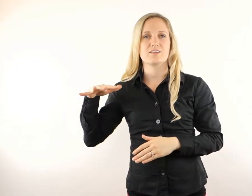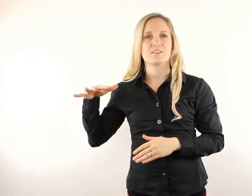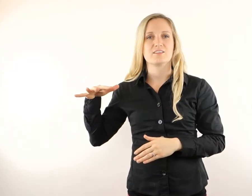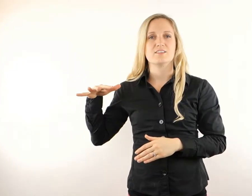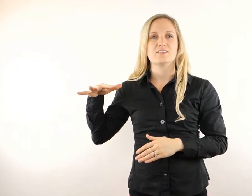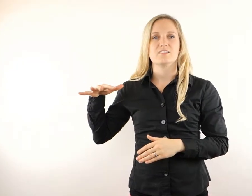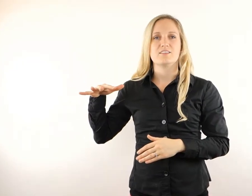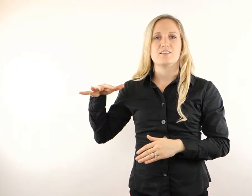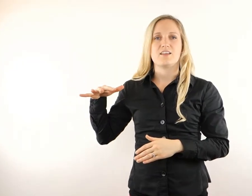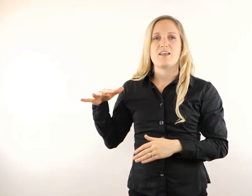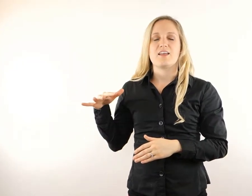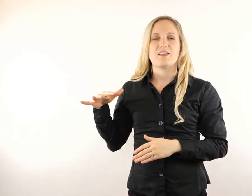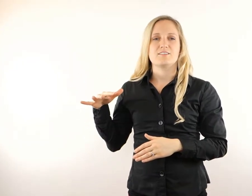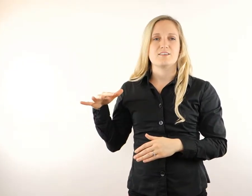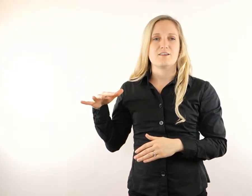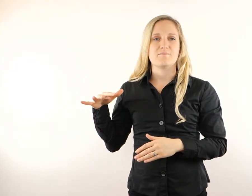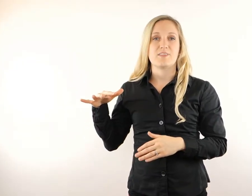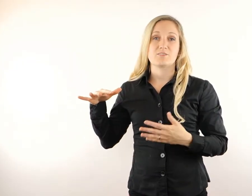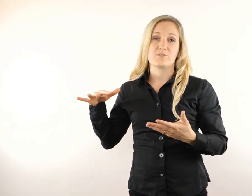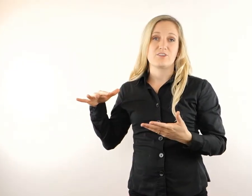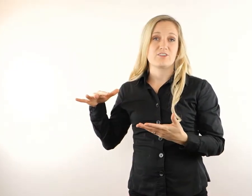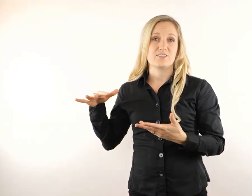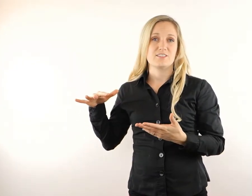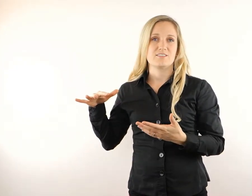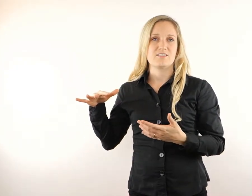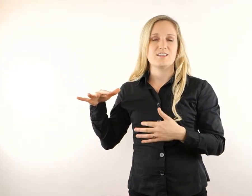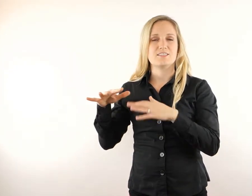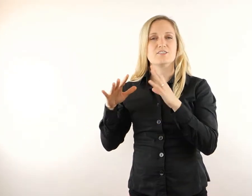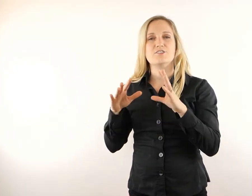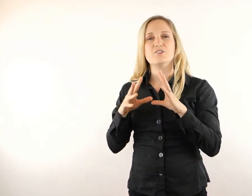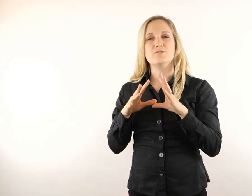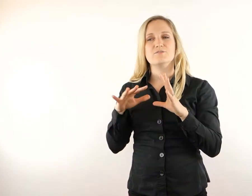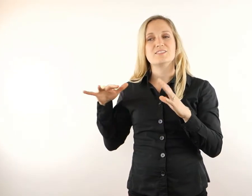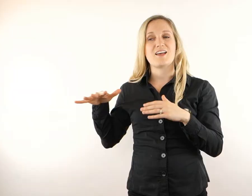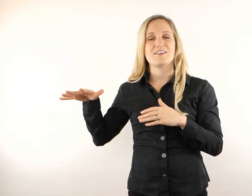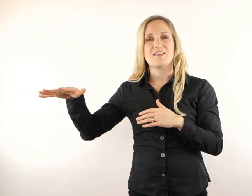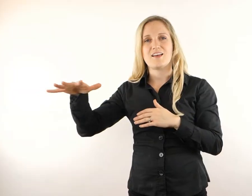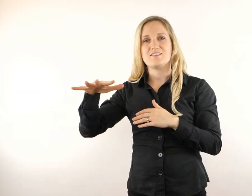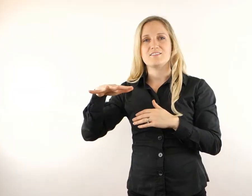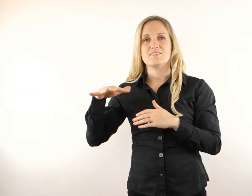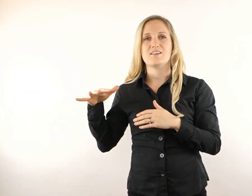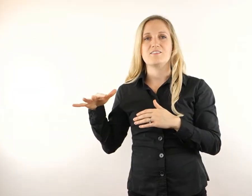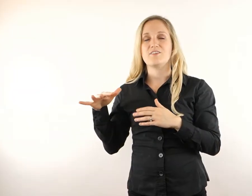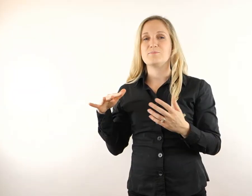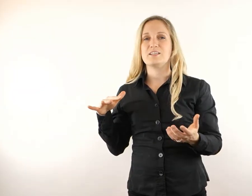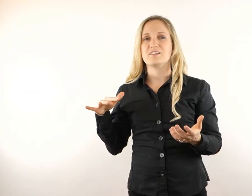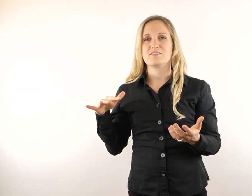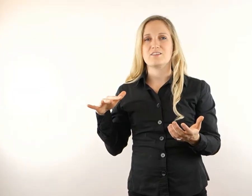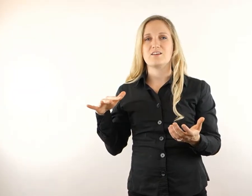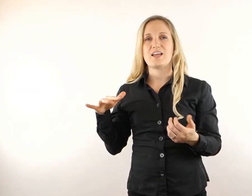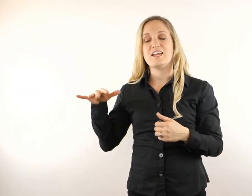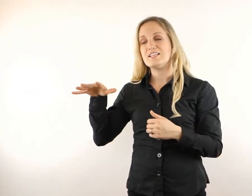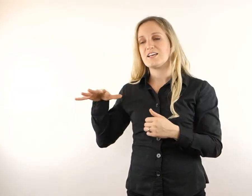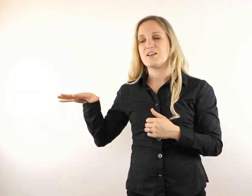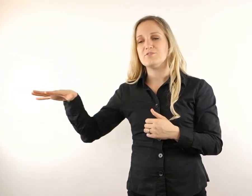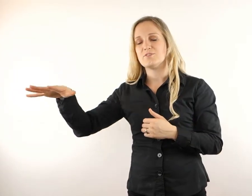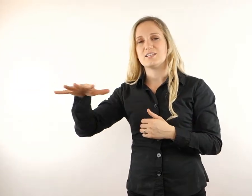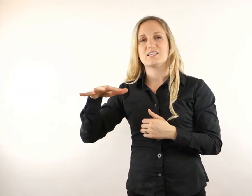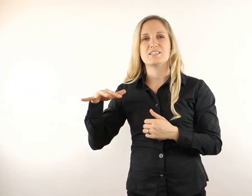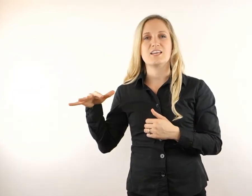here. And that's where the garden is. And since you've signed that at the very beginning of the song, anytime you go like this